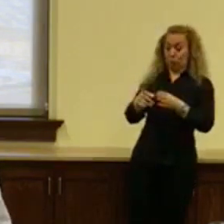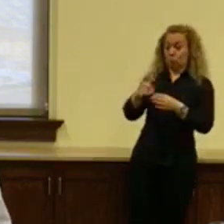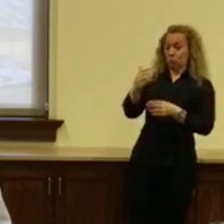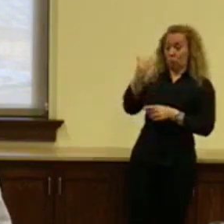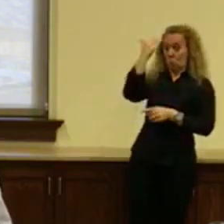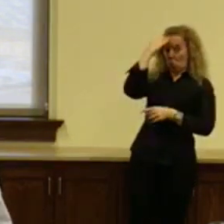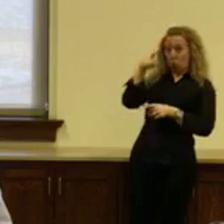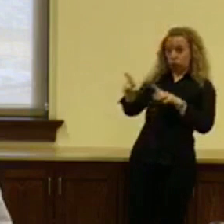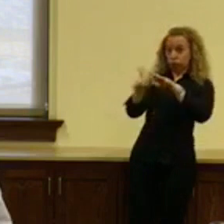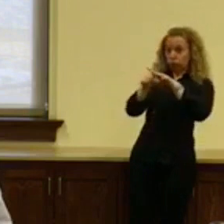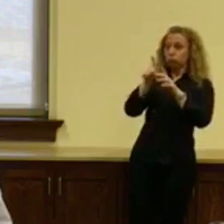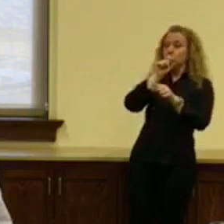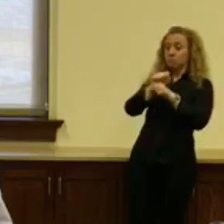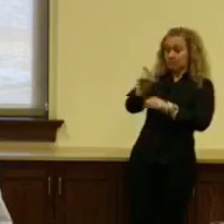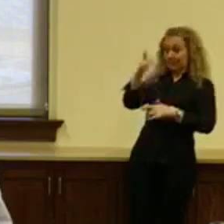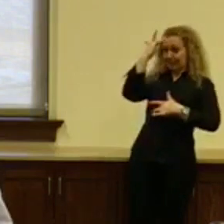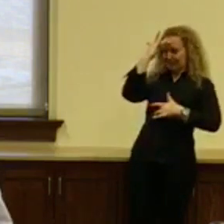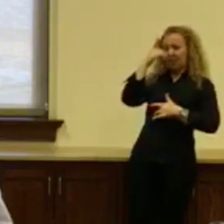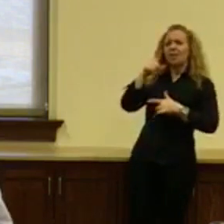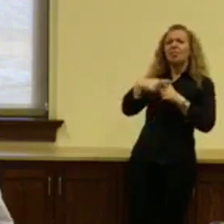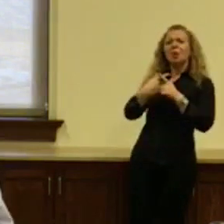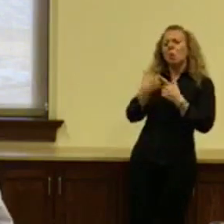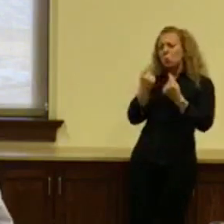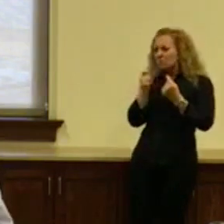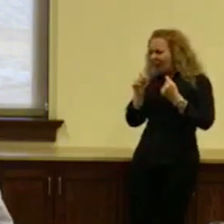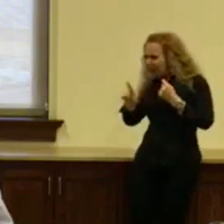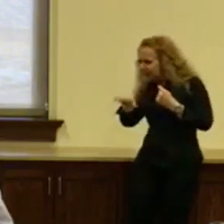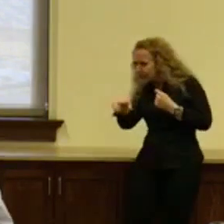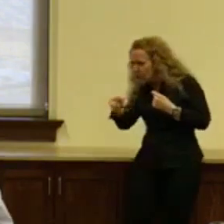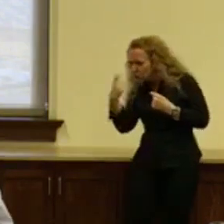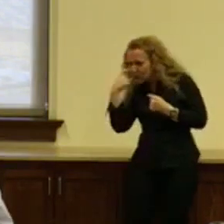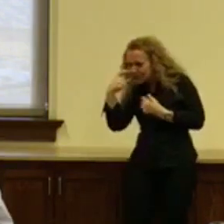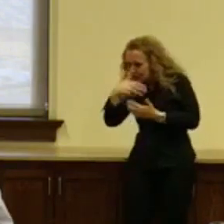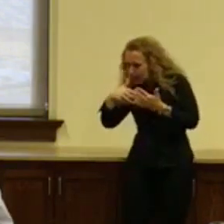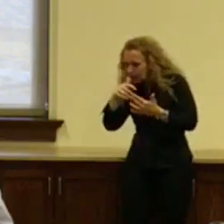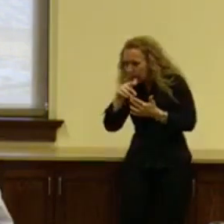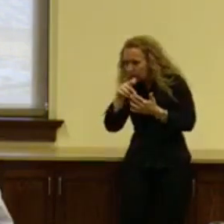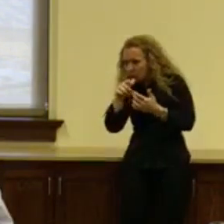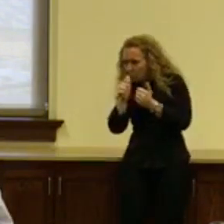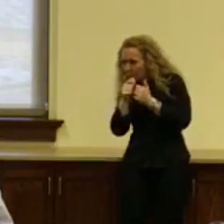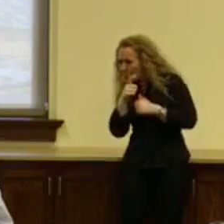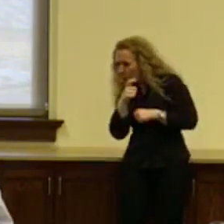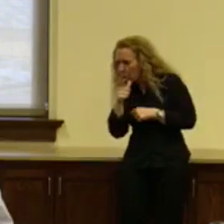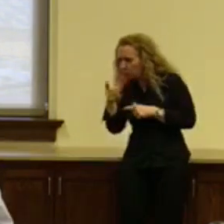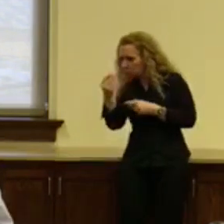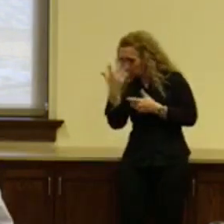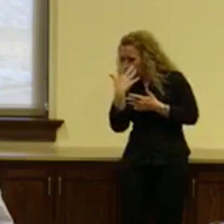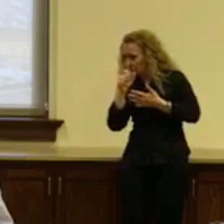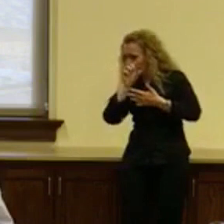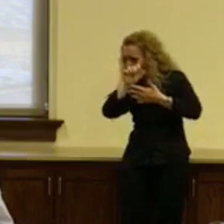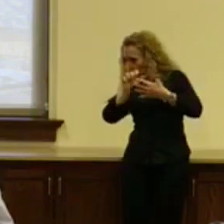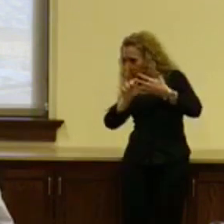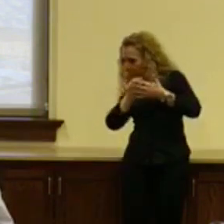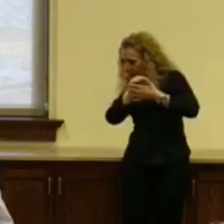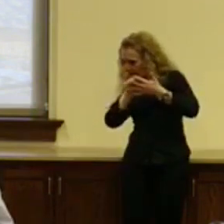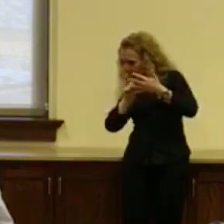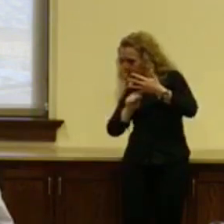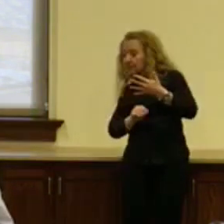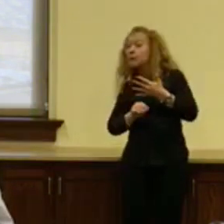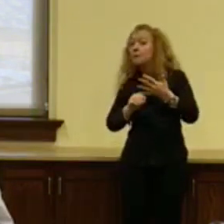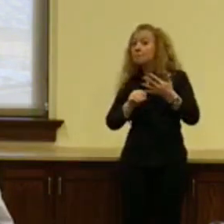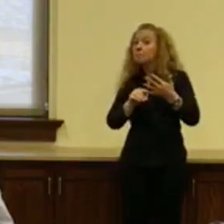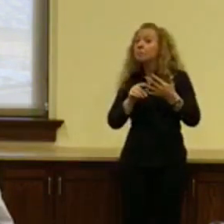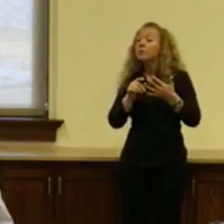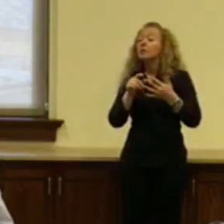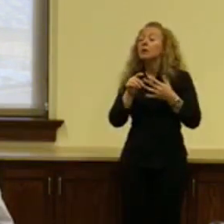a case, we ask them who they have been in contact with. And those recommendations are now to ask for the